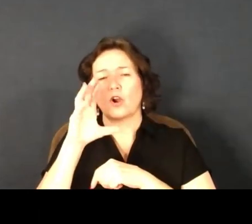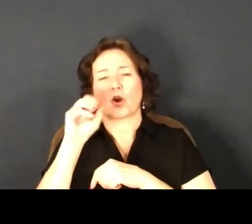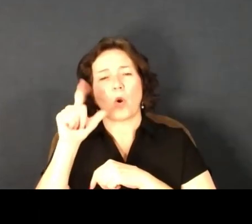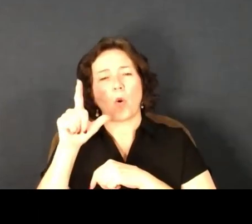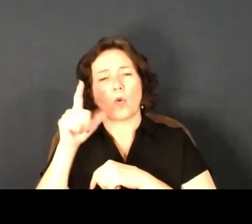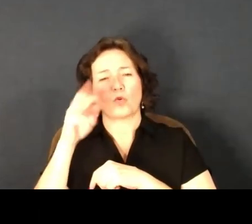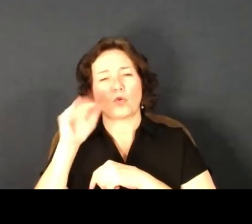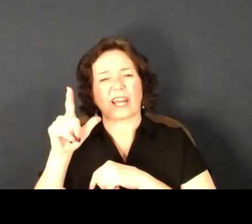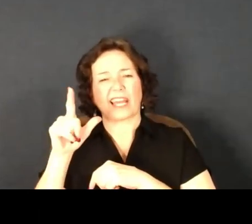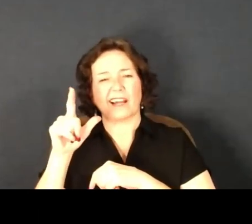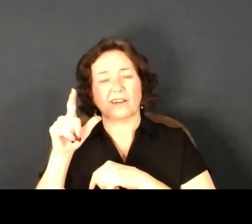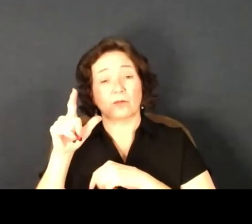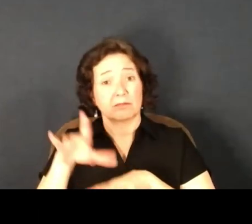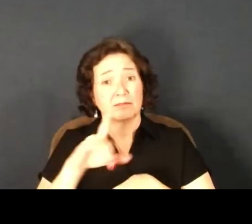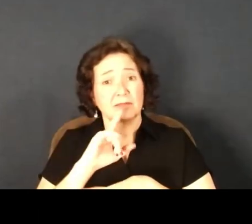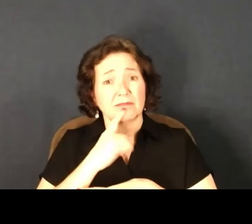I kid you not.